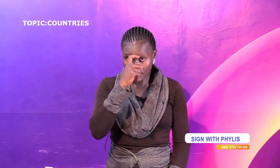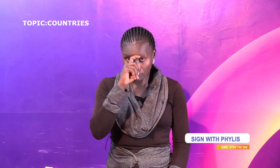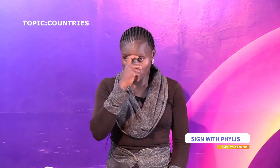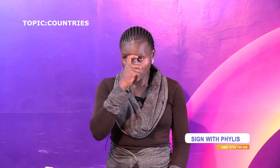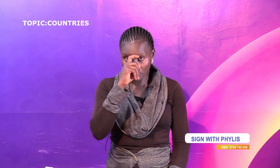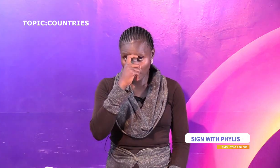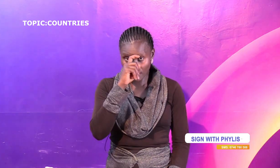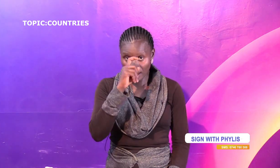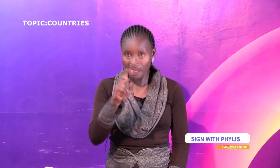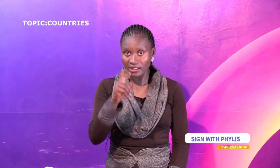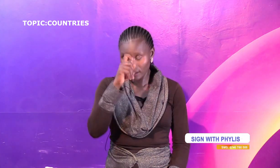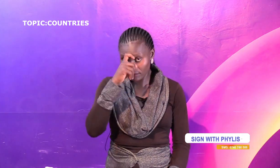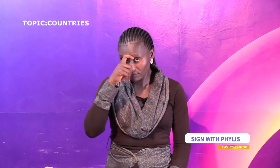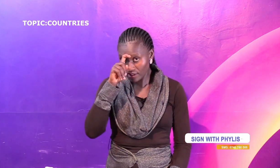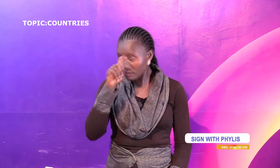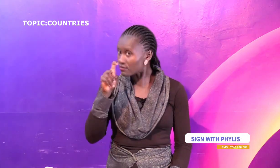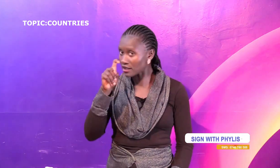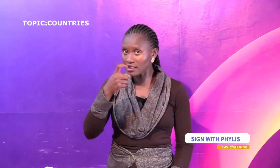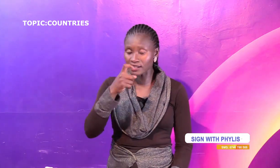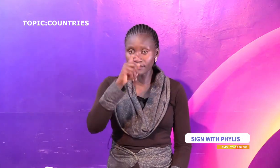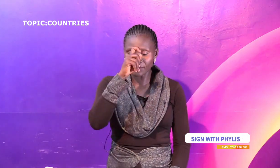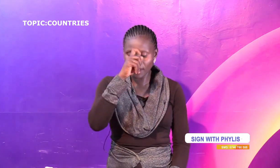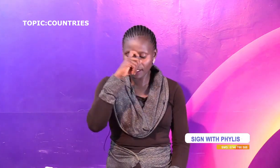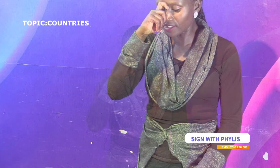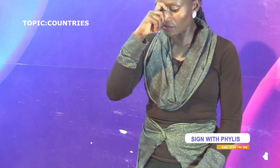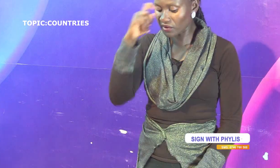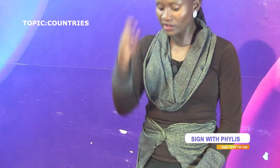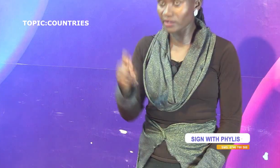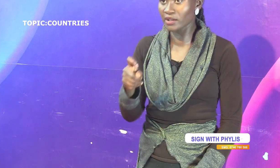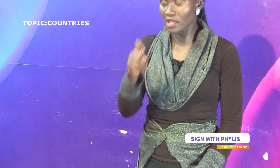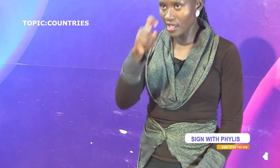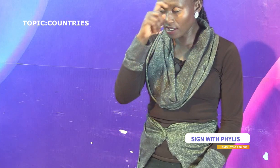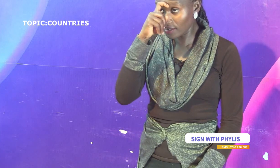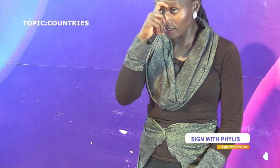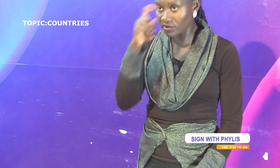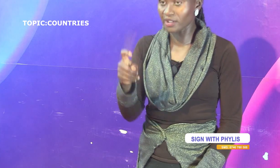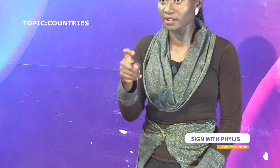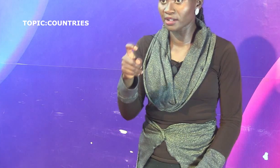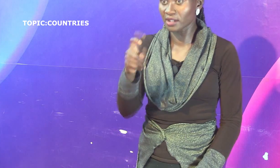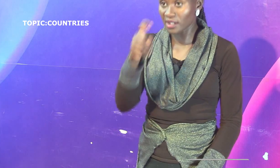between here, like this. Egypt, Egypt,